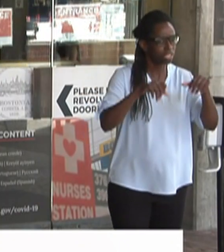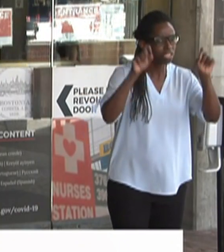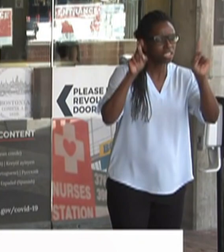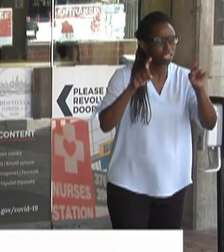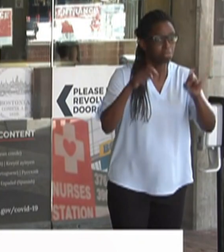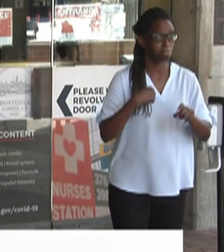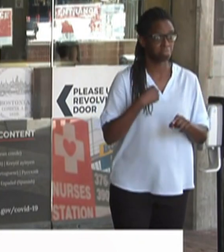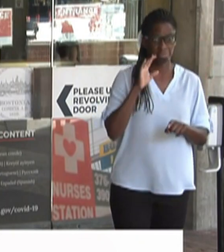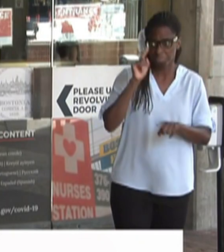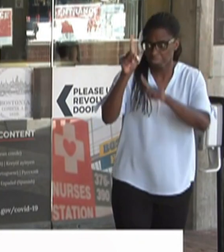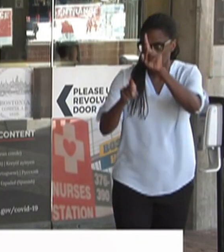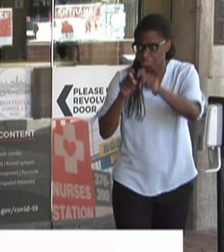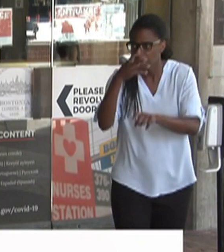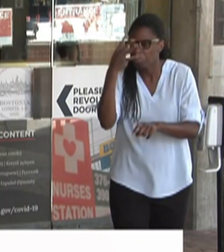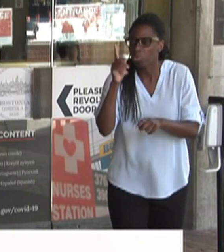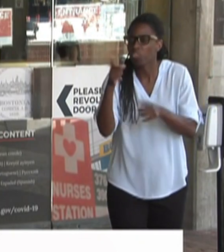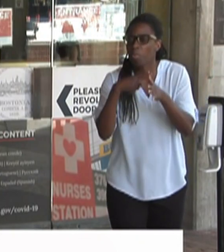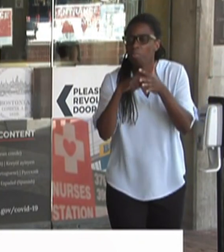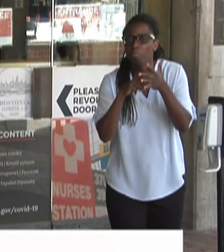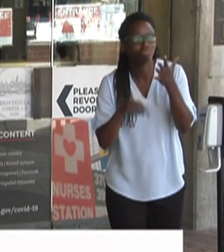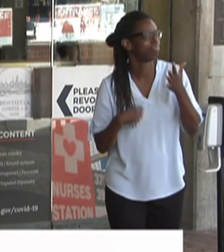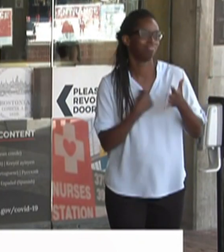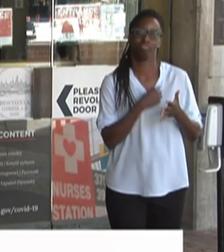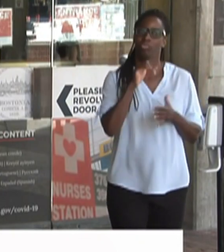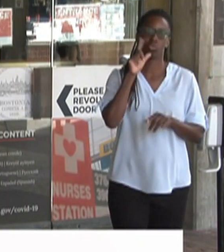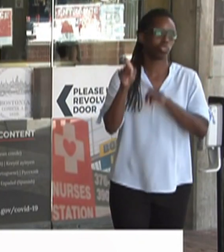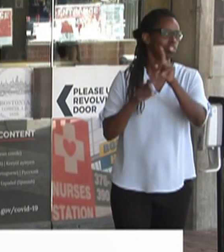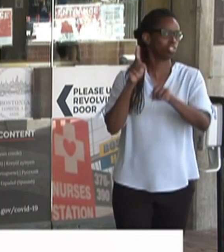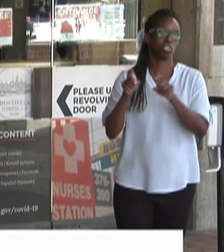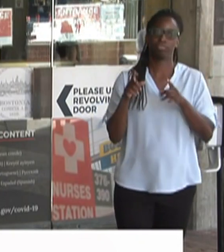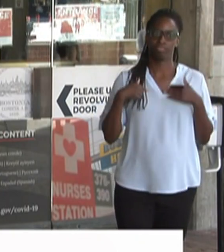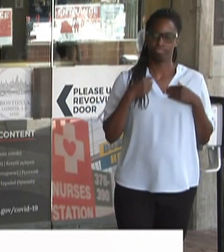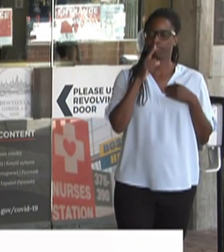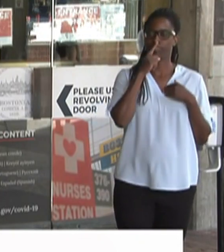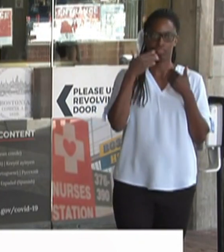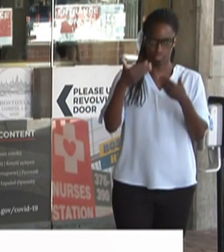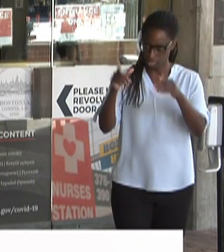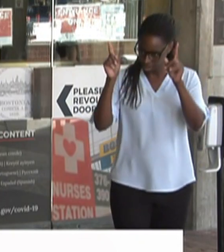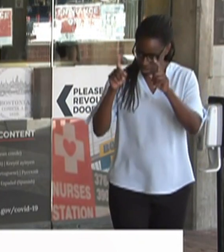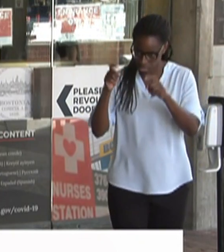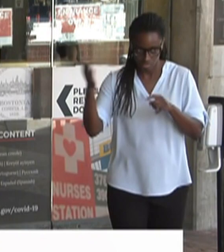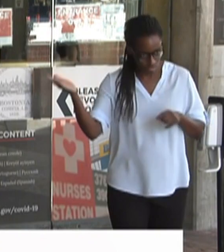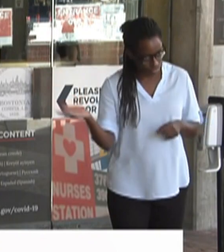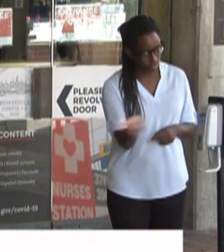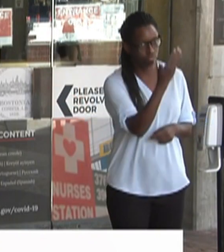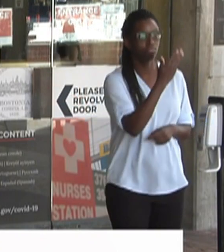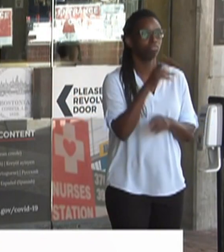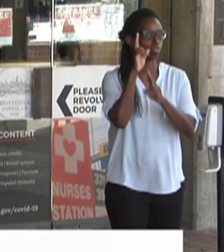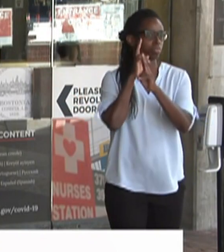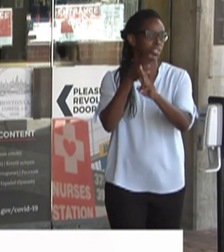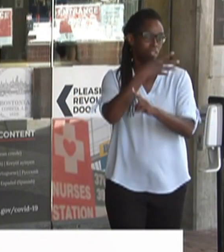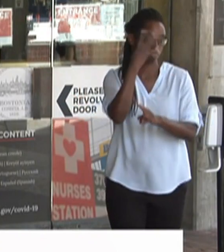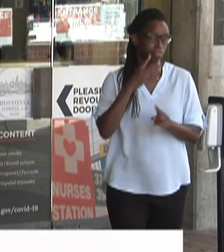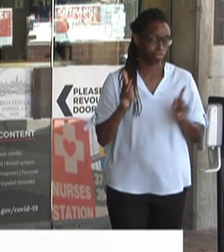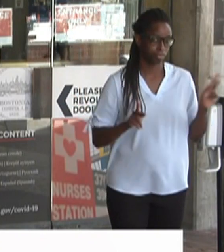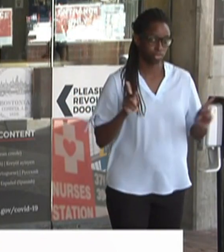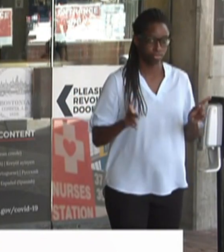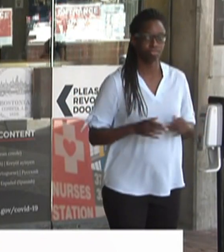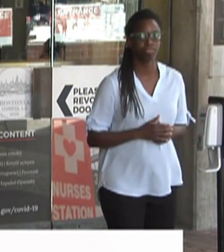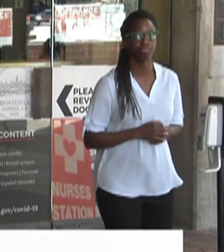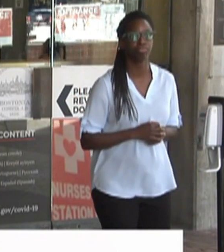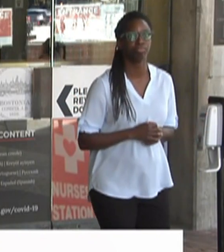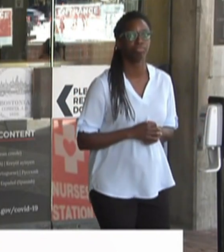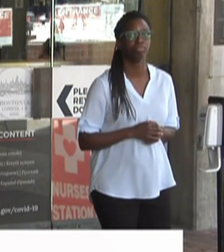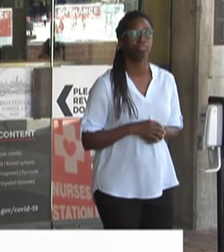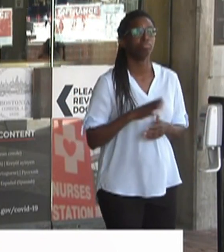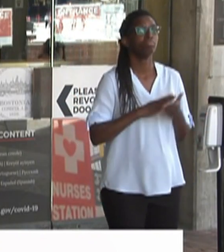file confidential complaints with the Boston Public Health Commission if employers or businesses aren't following safety guidelines.